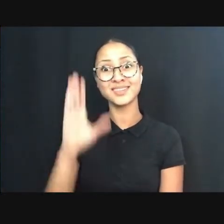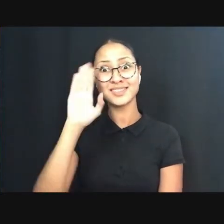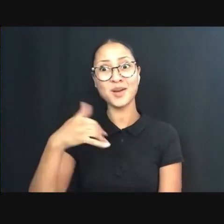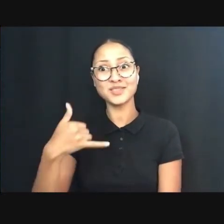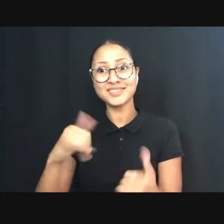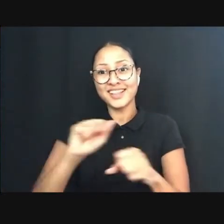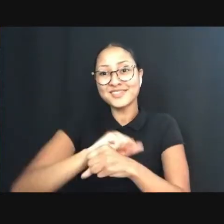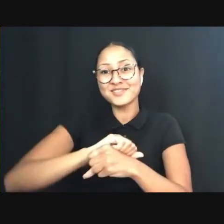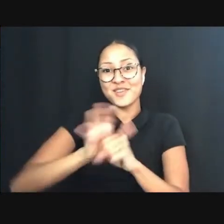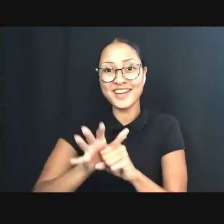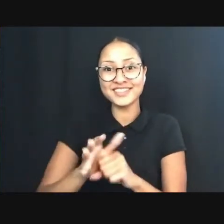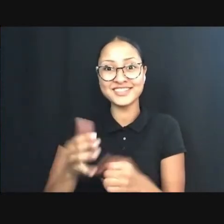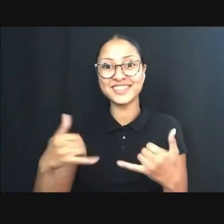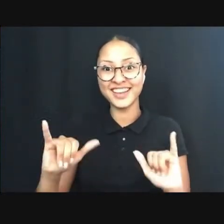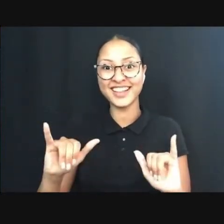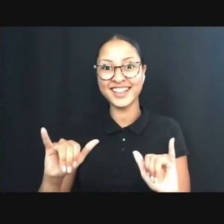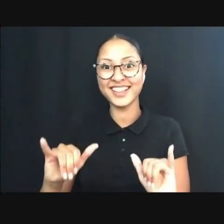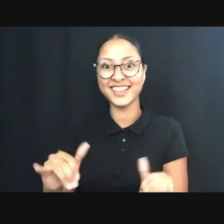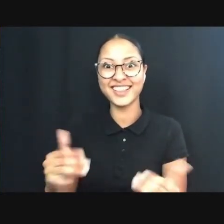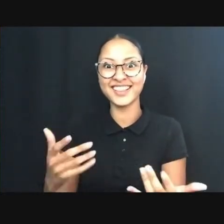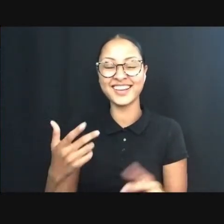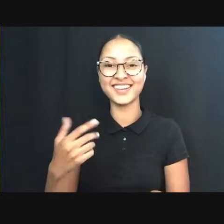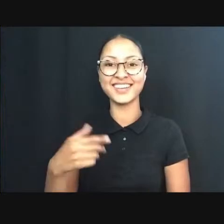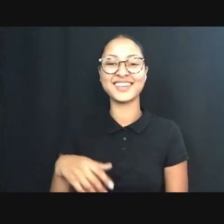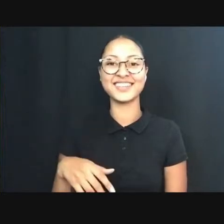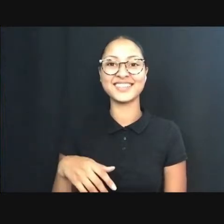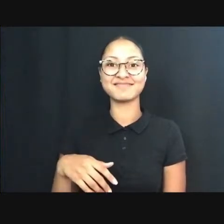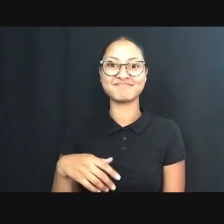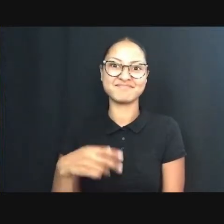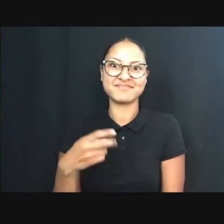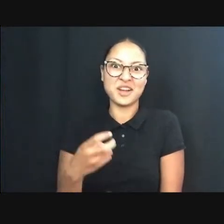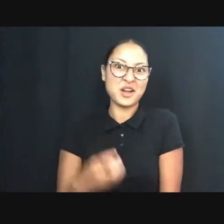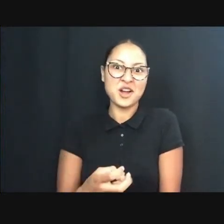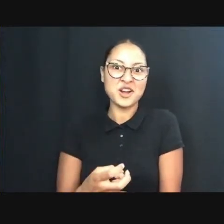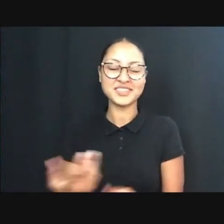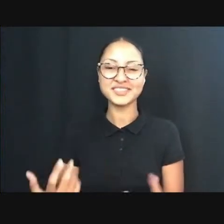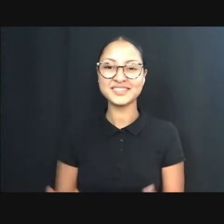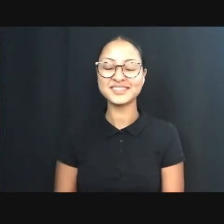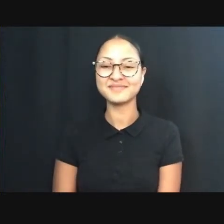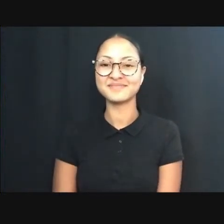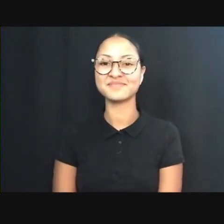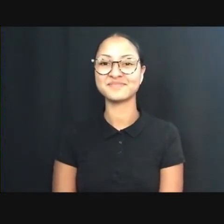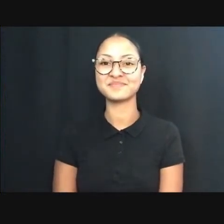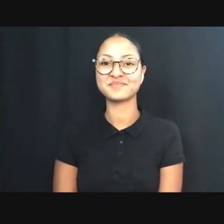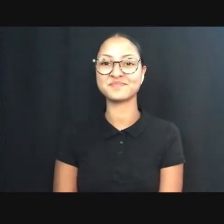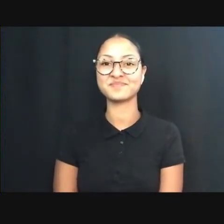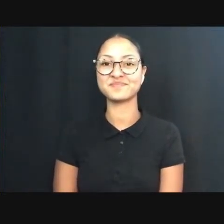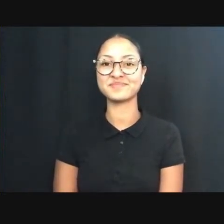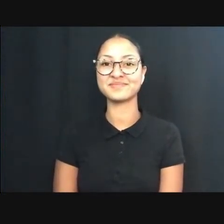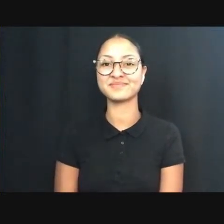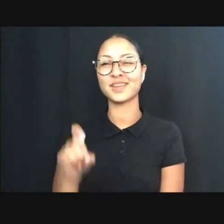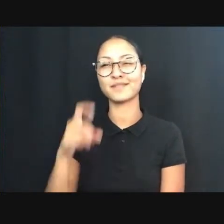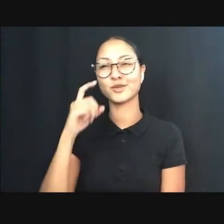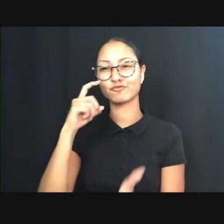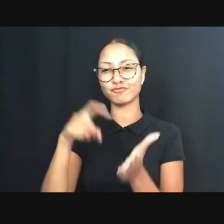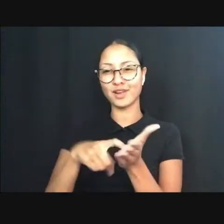so, I have less capacity. So recognizing that is a part of self-care for